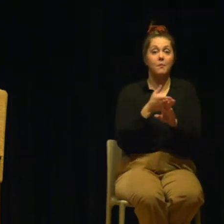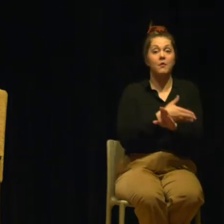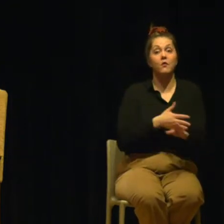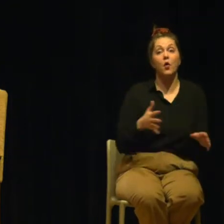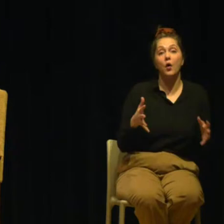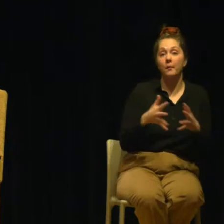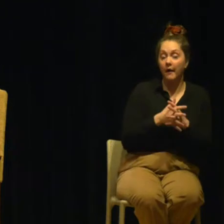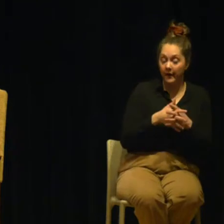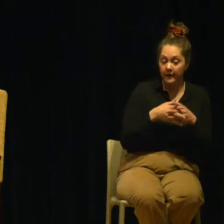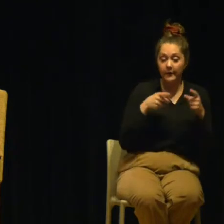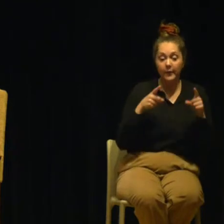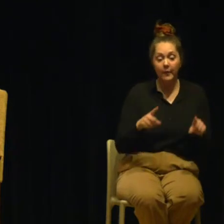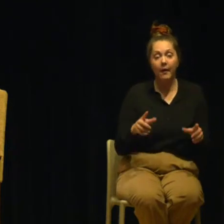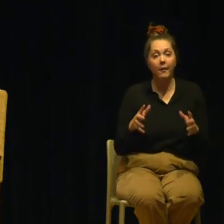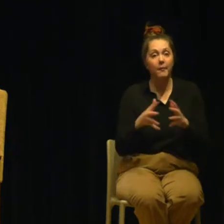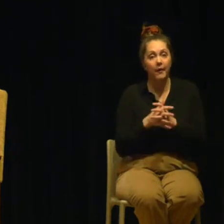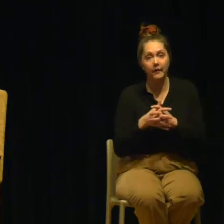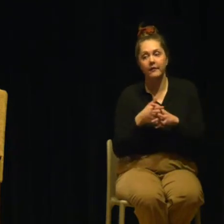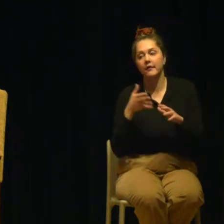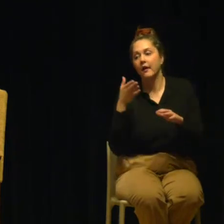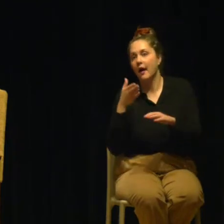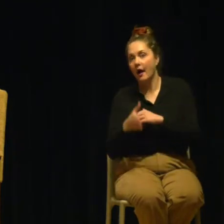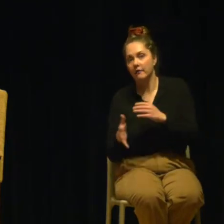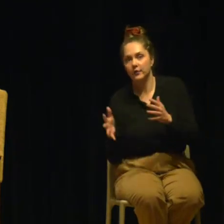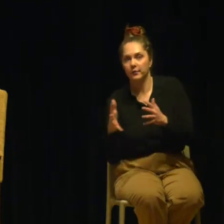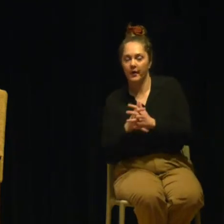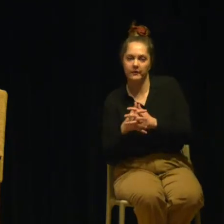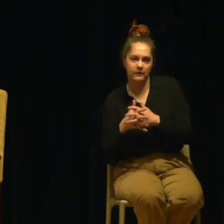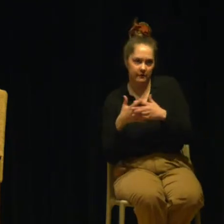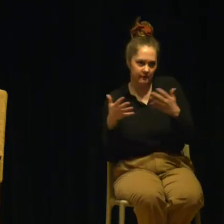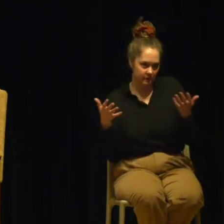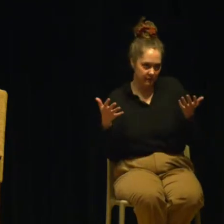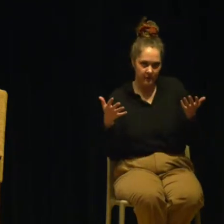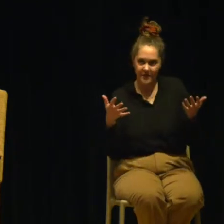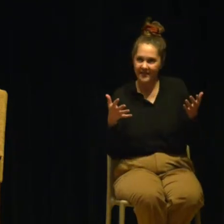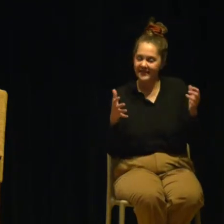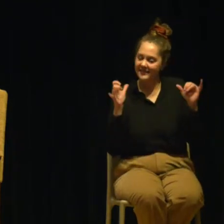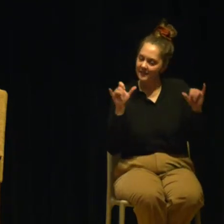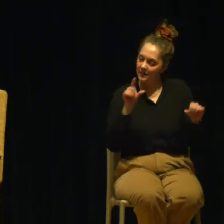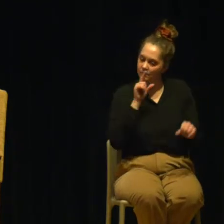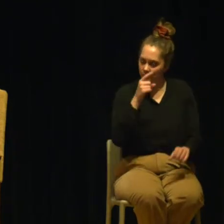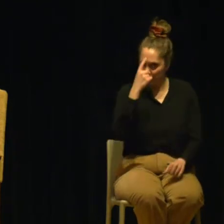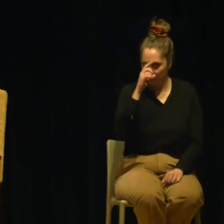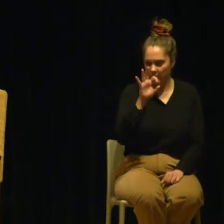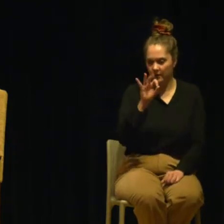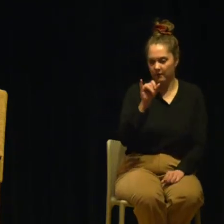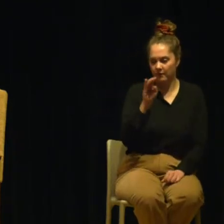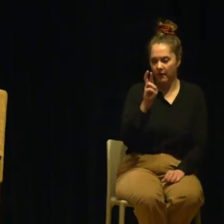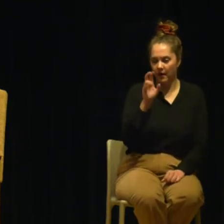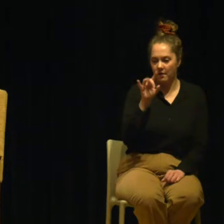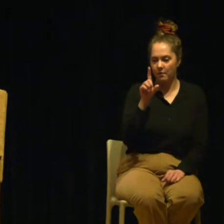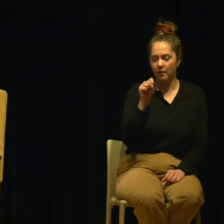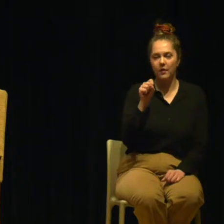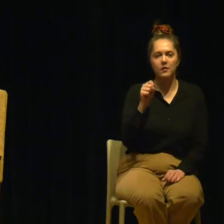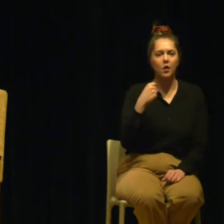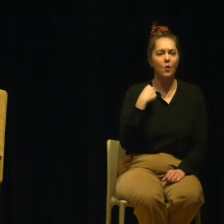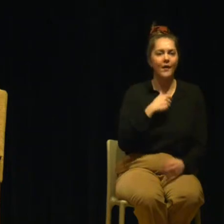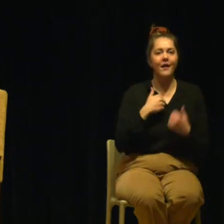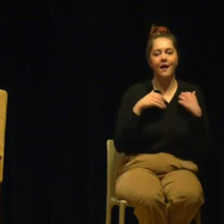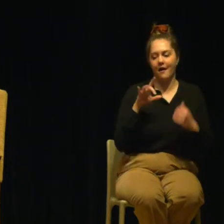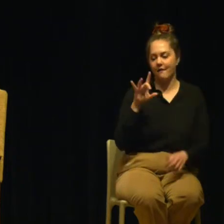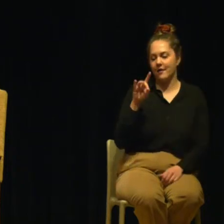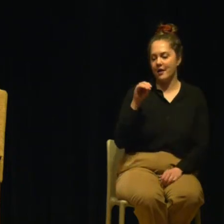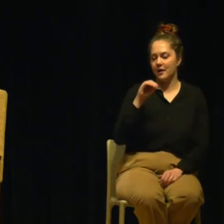pregnant, while you're pregnant, and after you're pregnant. So the same is true of fibroids. Even though we have,